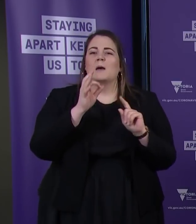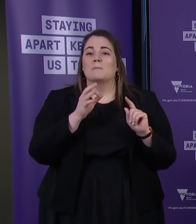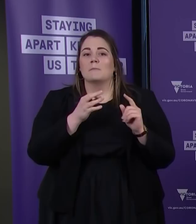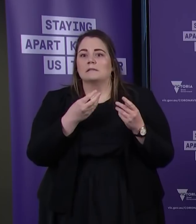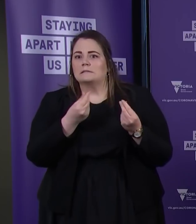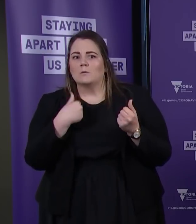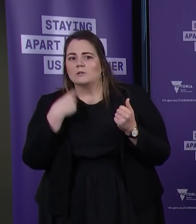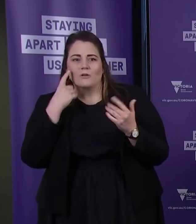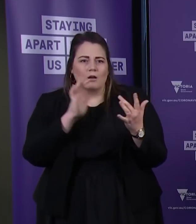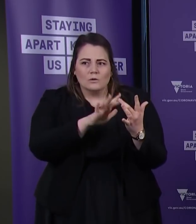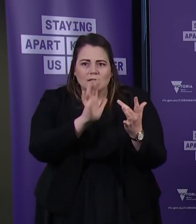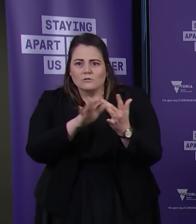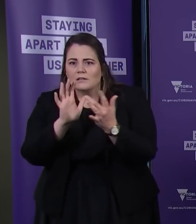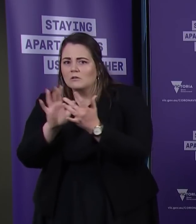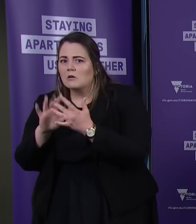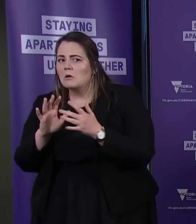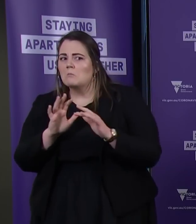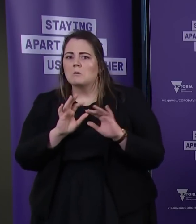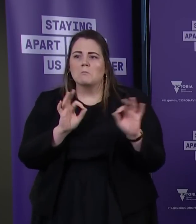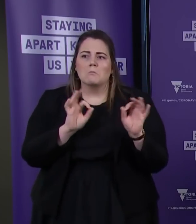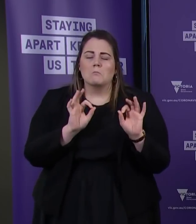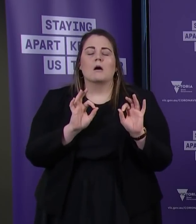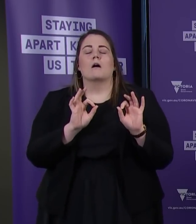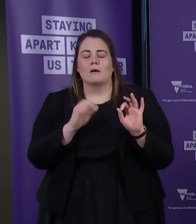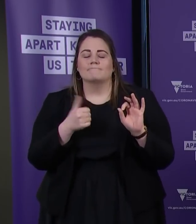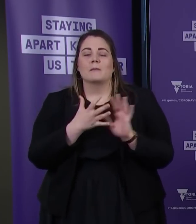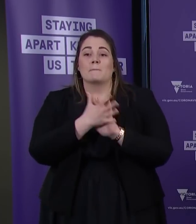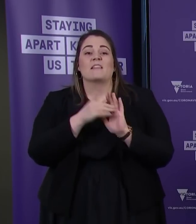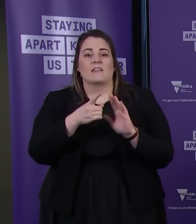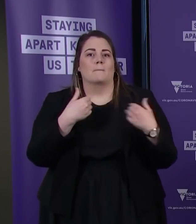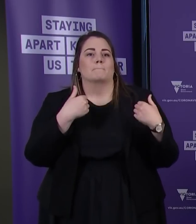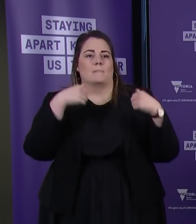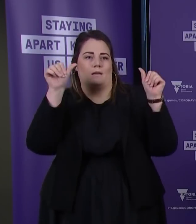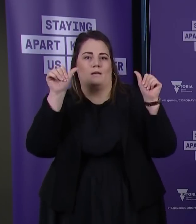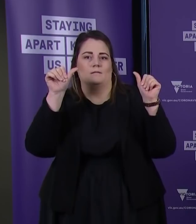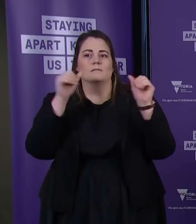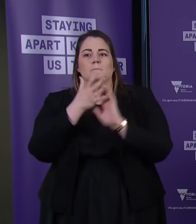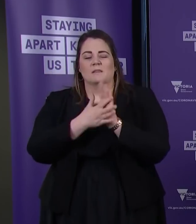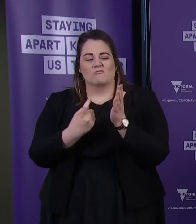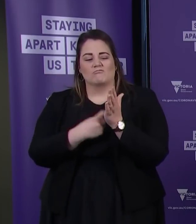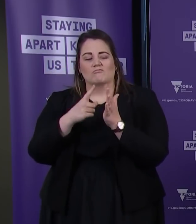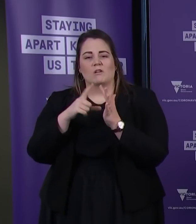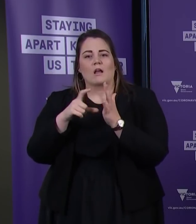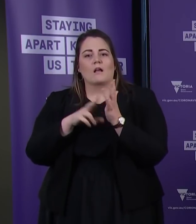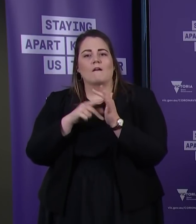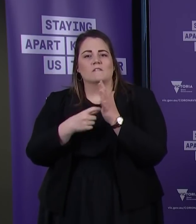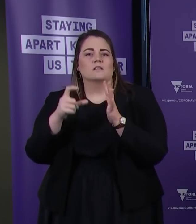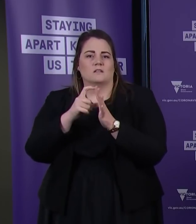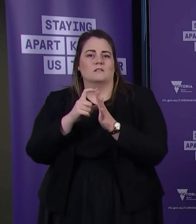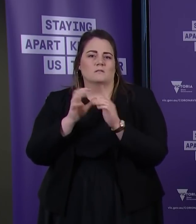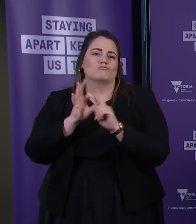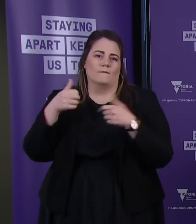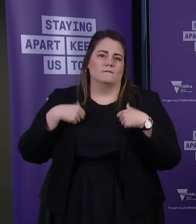28 days since they were initially notified, and it's fair to call them recovered. Obviously, we do a